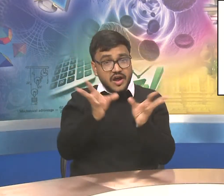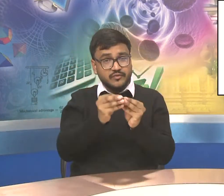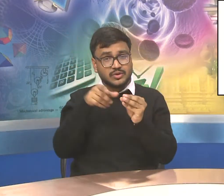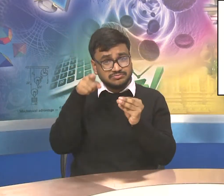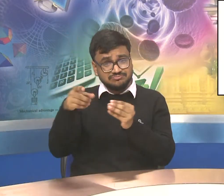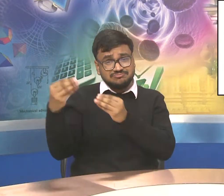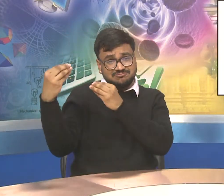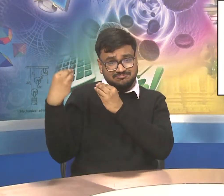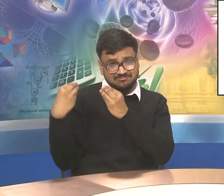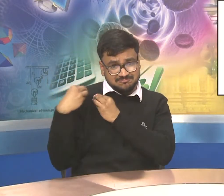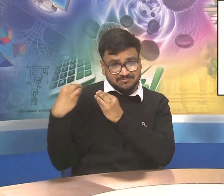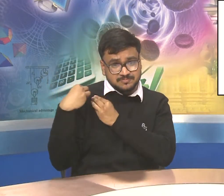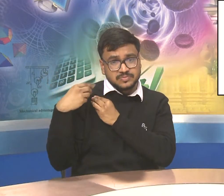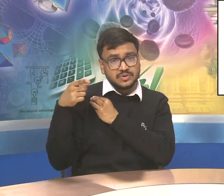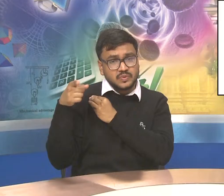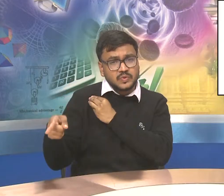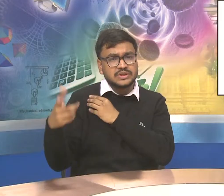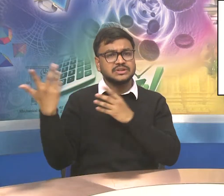Task of reference section